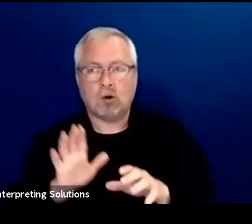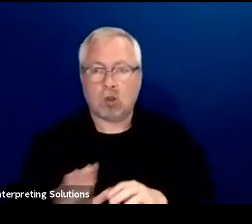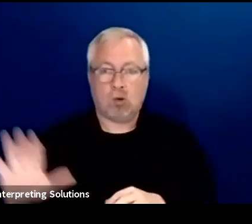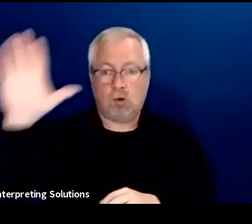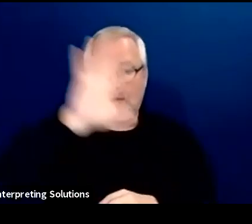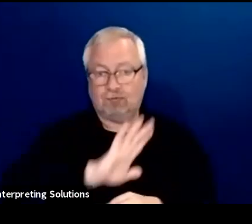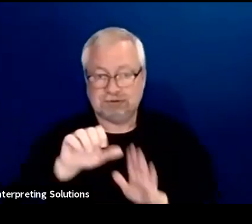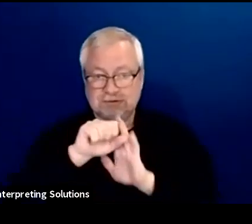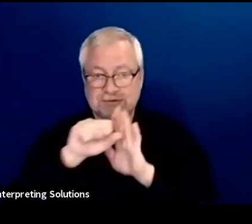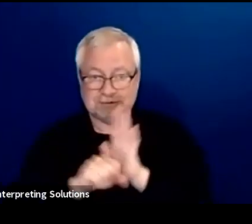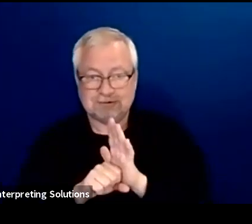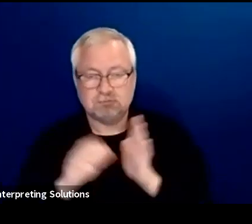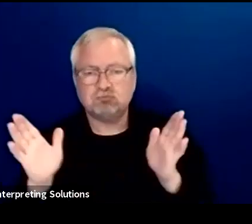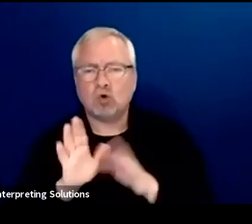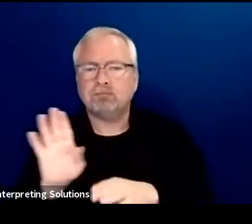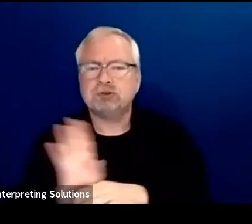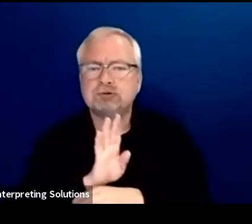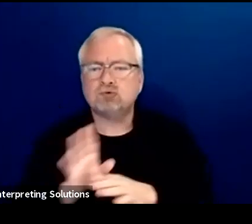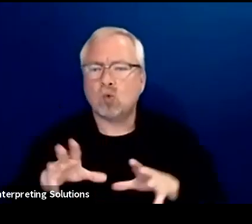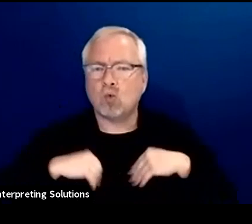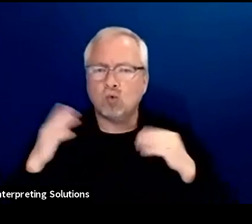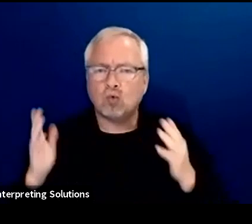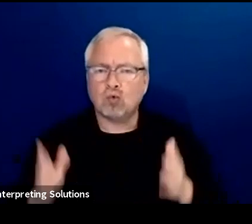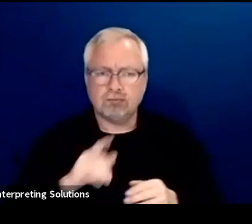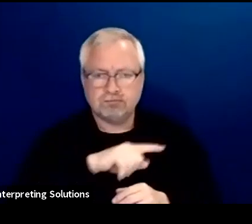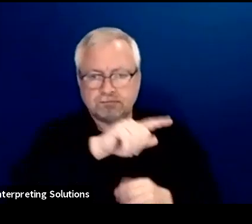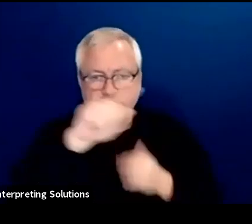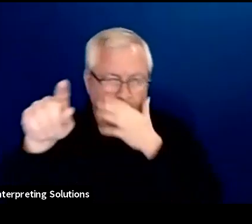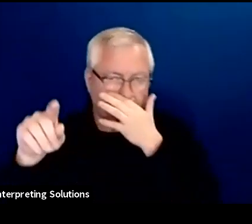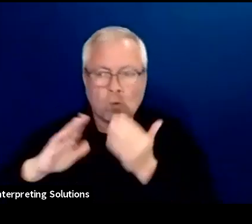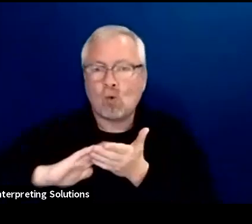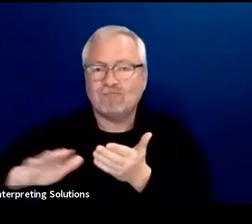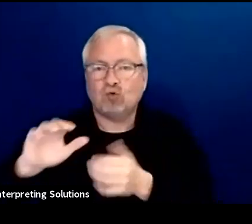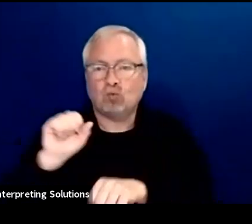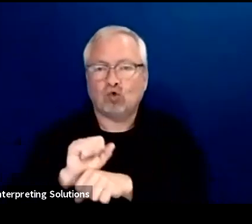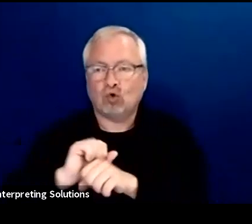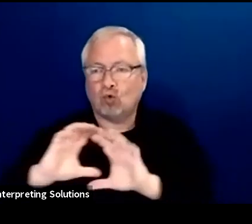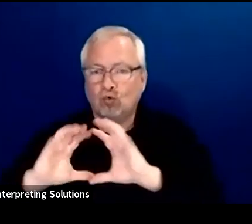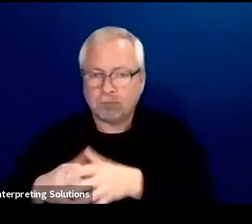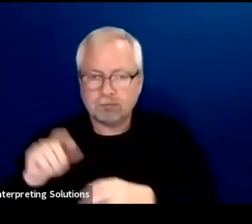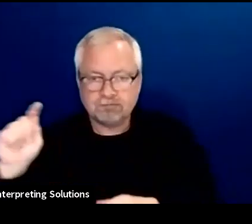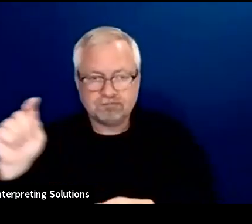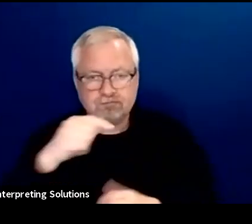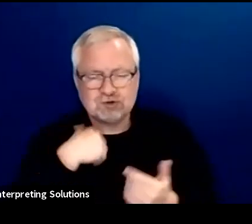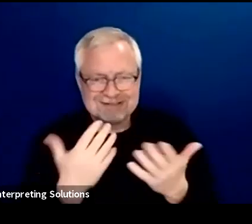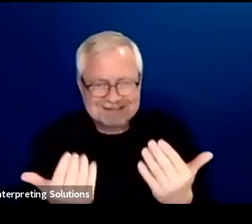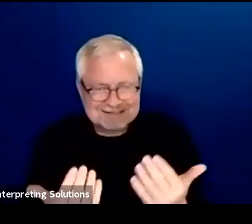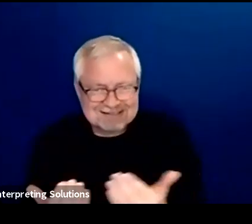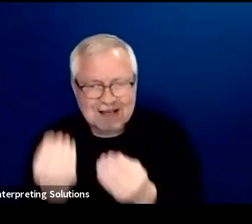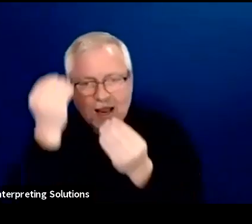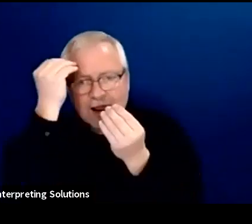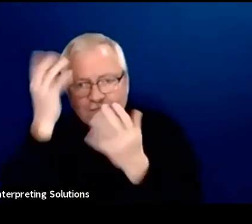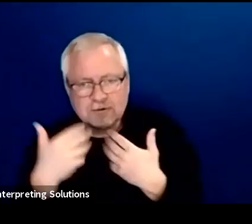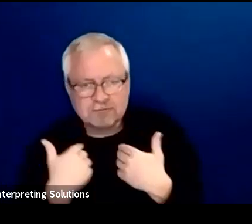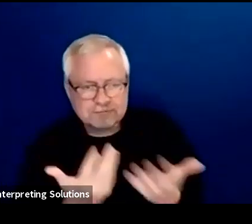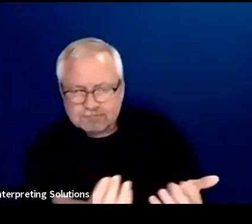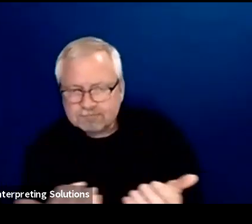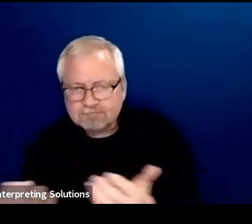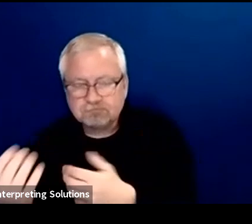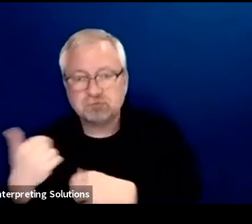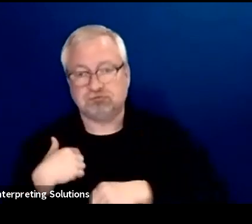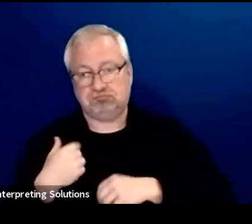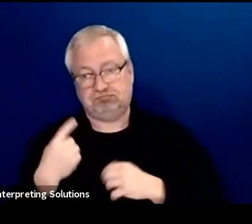talk to labor, worker groups, and try and get it from there. As far as the timing of how long it goes, I think this is the